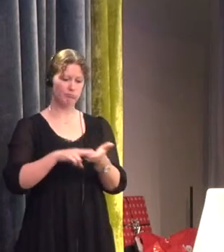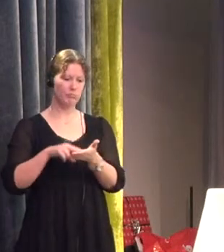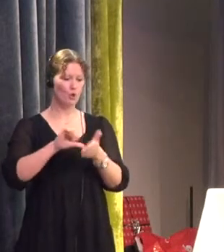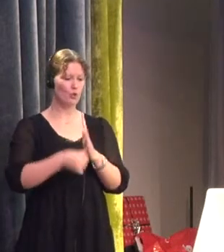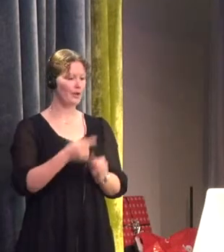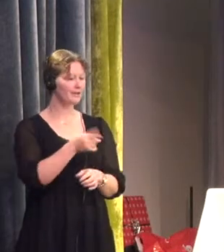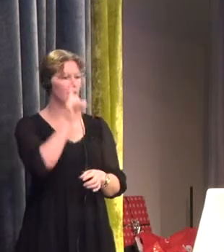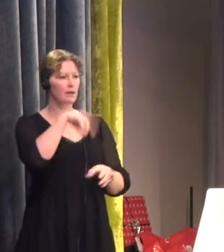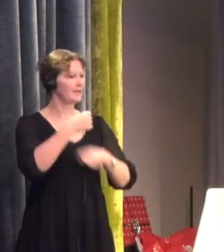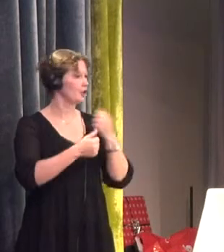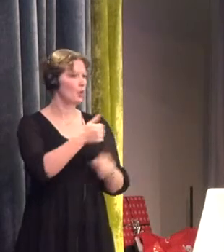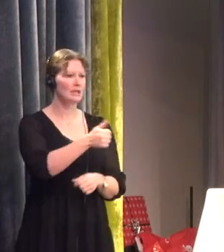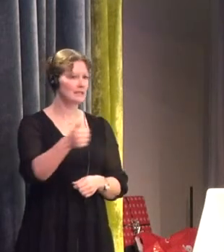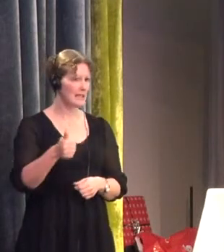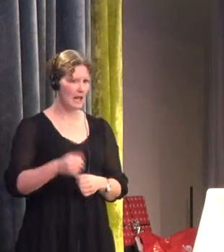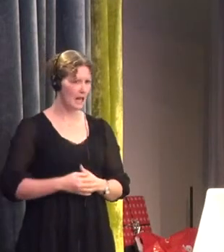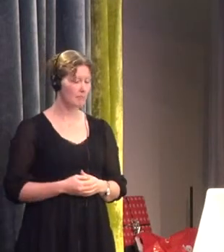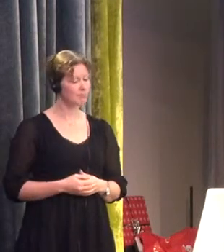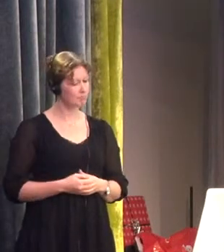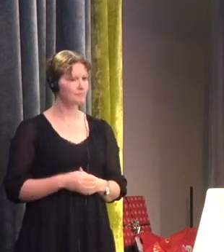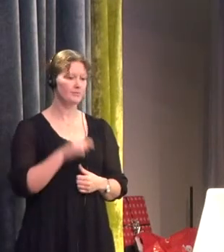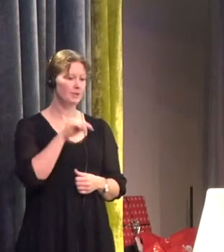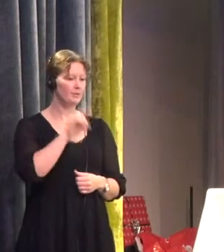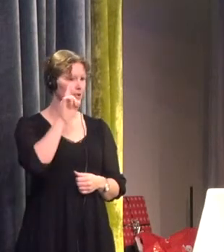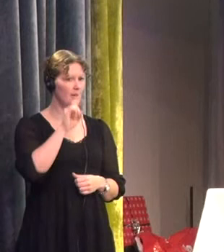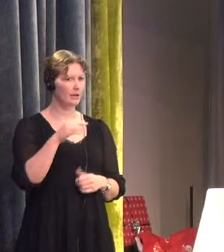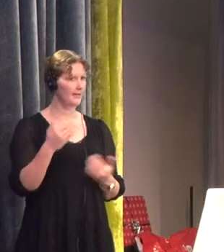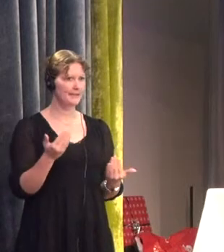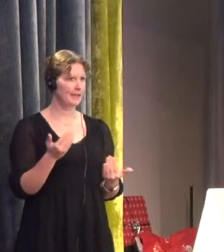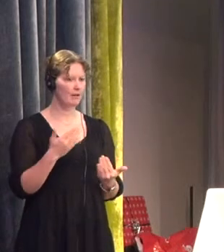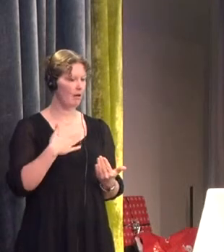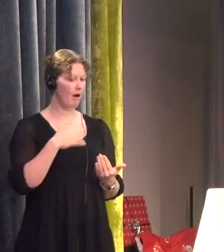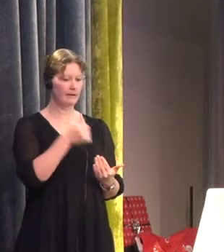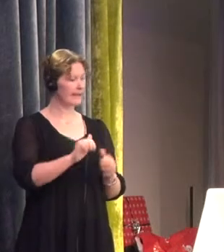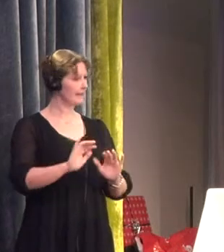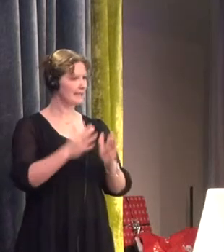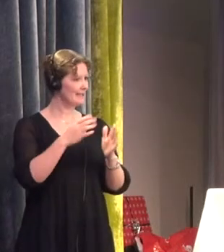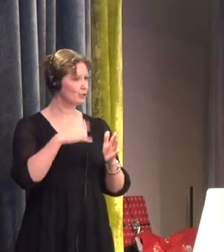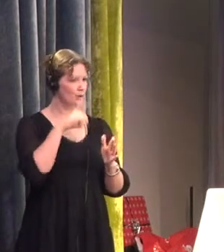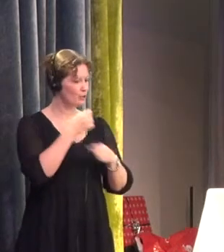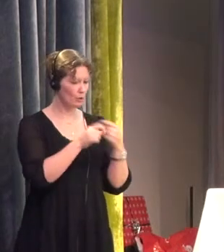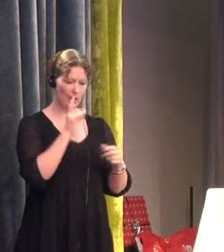course it precludes them from things like entering into intimate relationships, or marriage, or parenting.